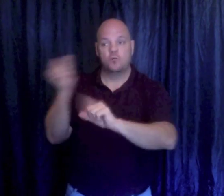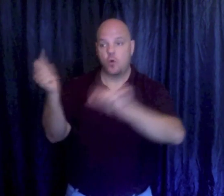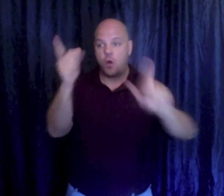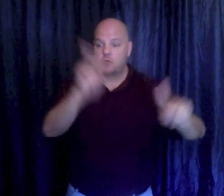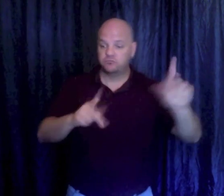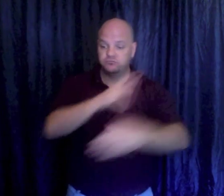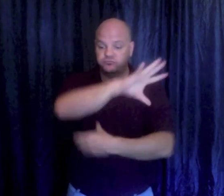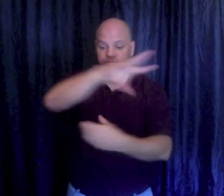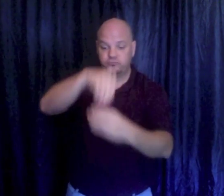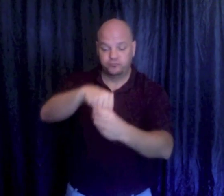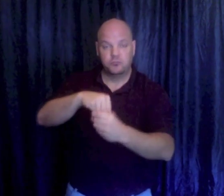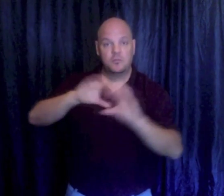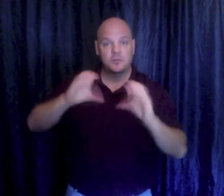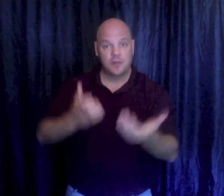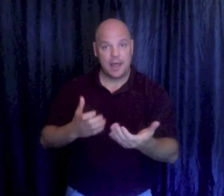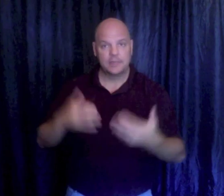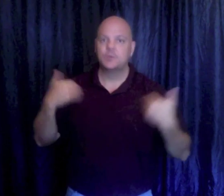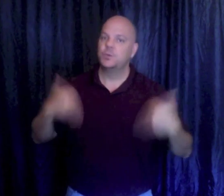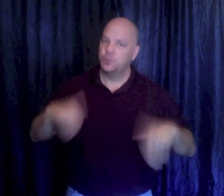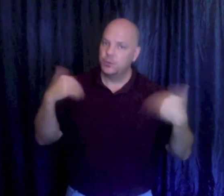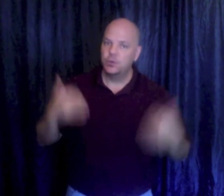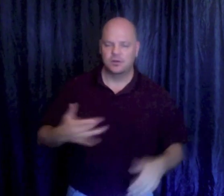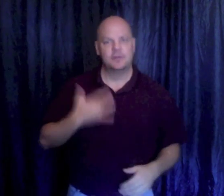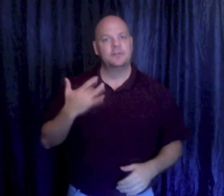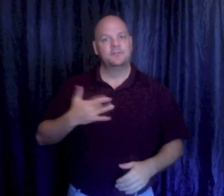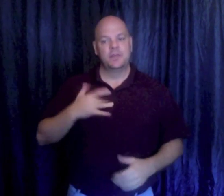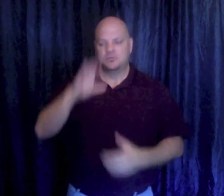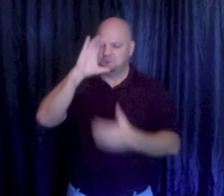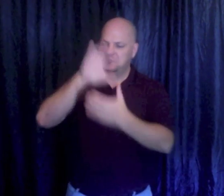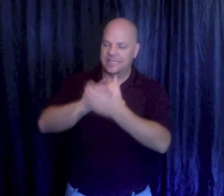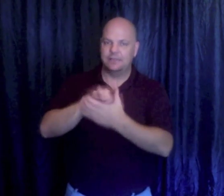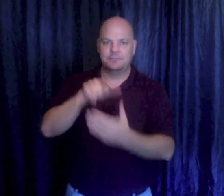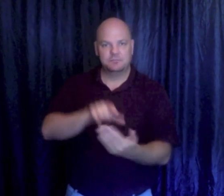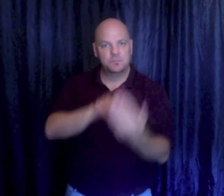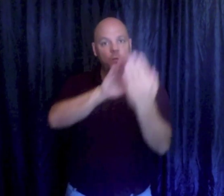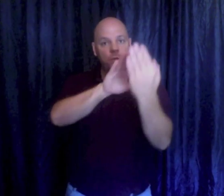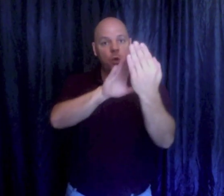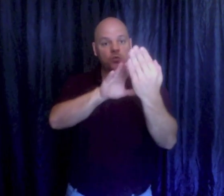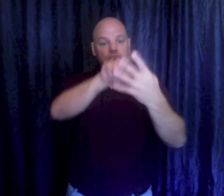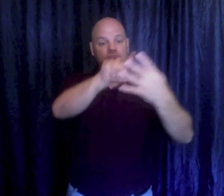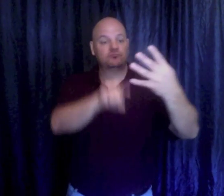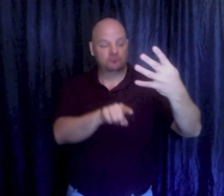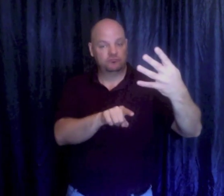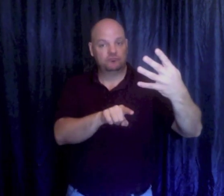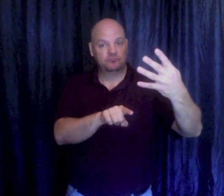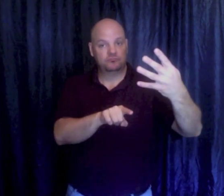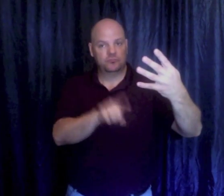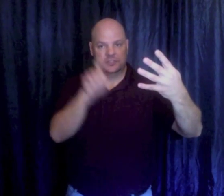that classroom, I believe with this sort of approach that you'll be able to make a